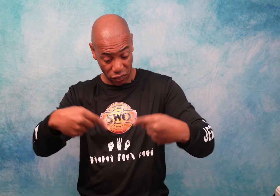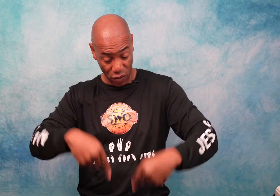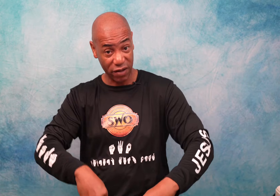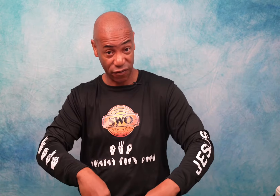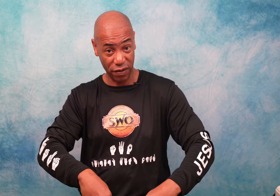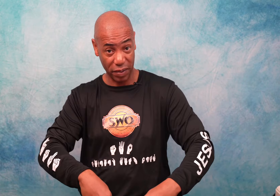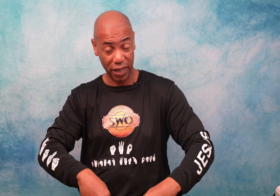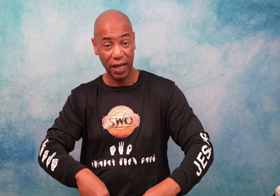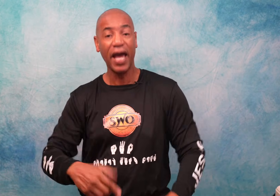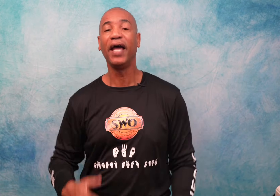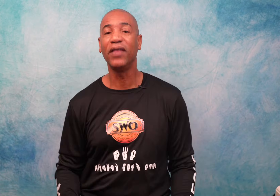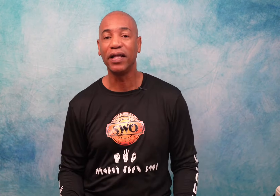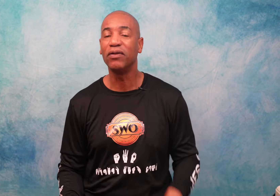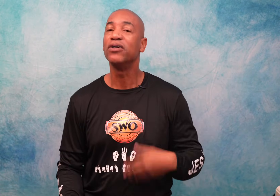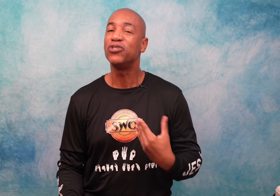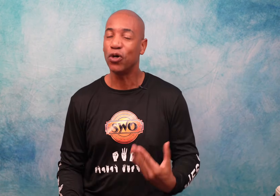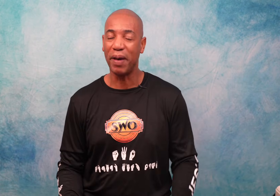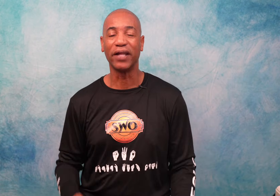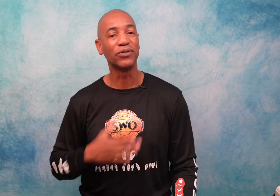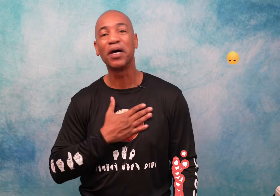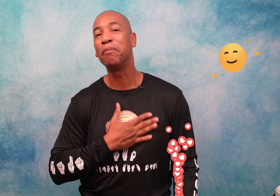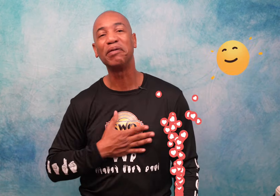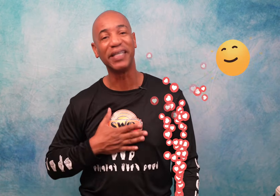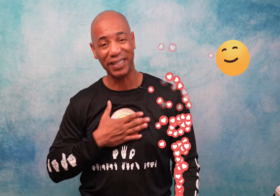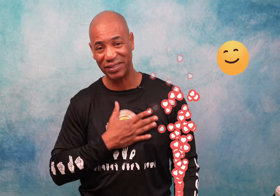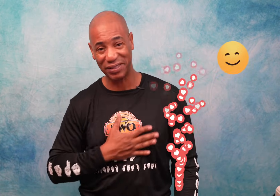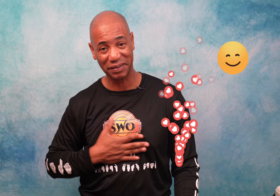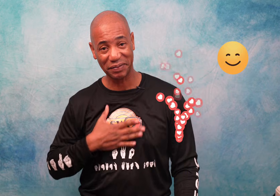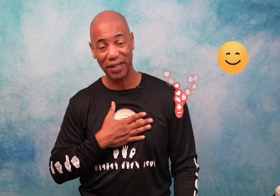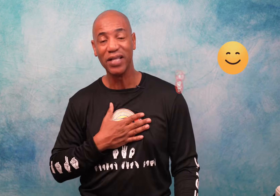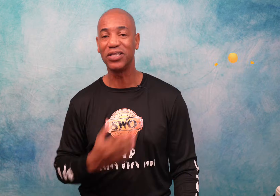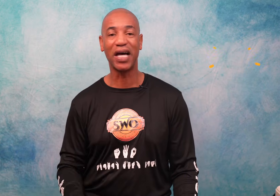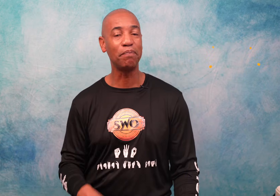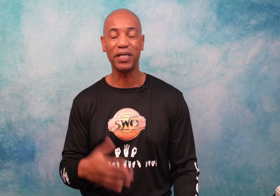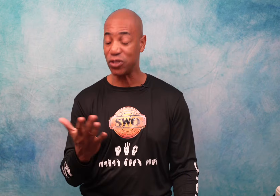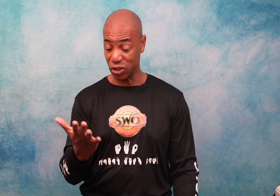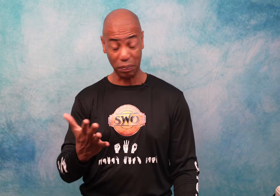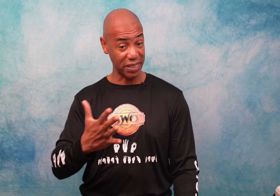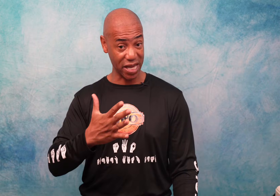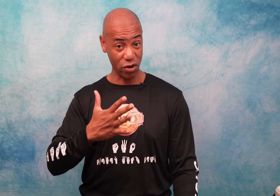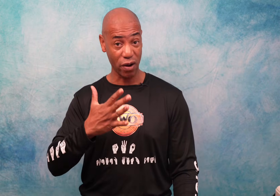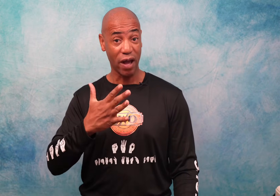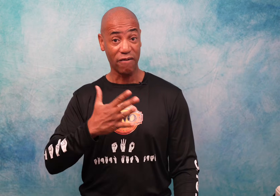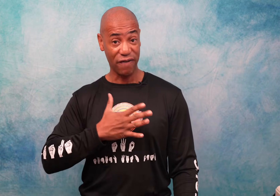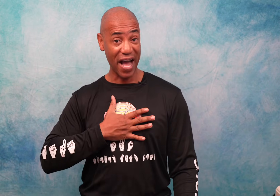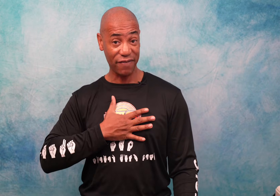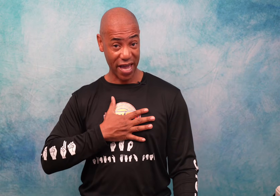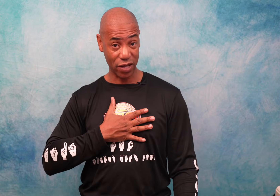right in front of me. And then show manners, please. To sign please, you simply take your 5 hand or